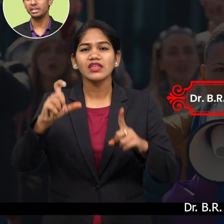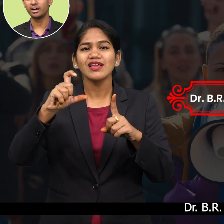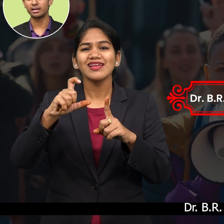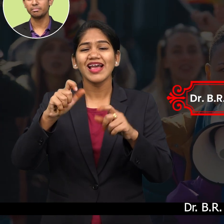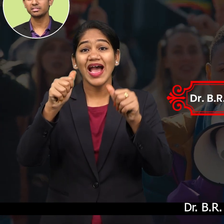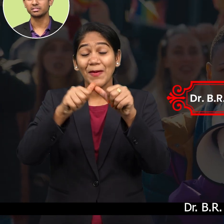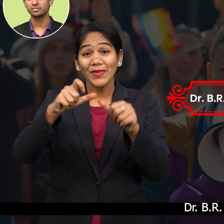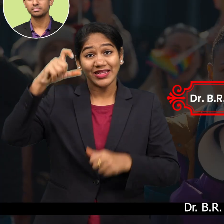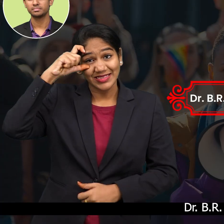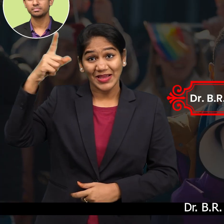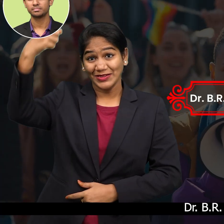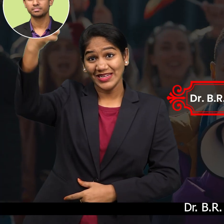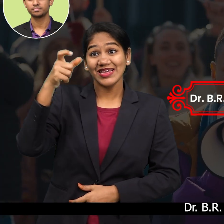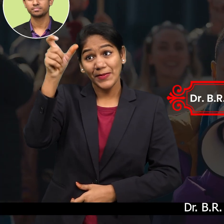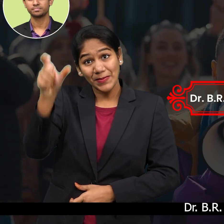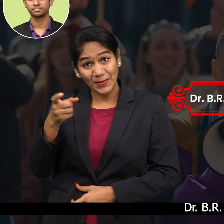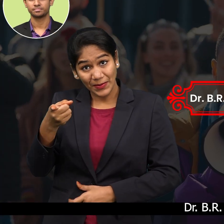Dr. B.R. Ambedkar,